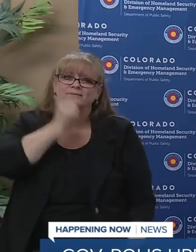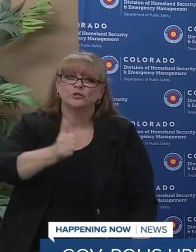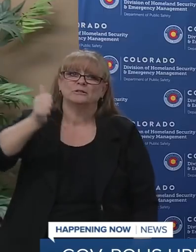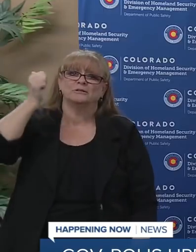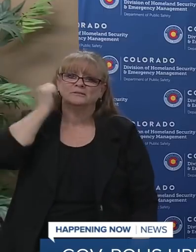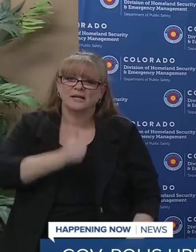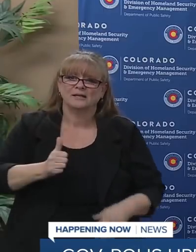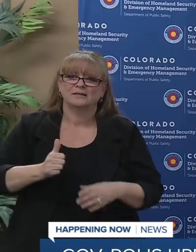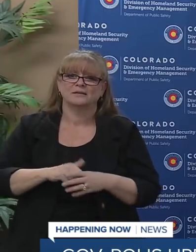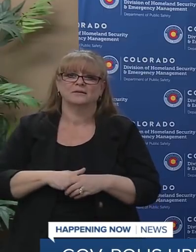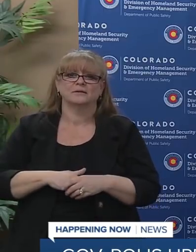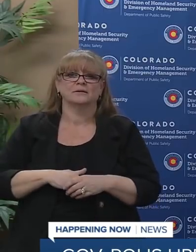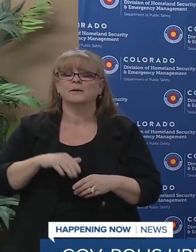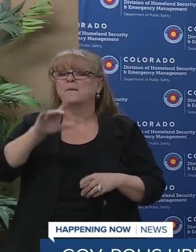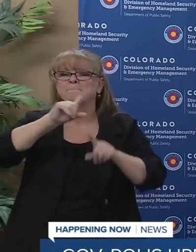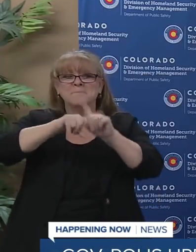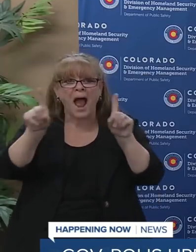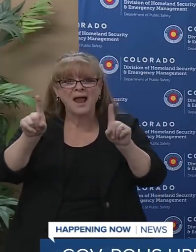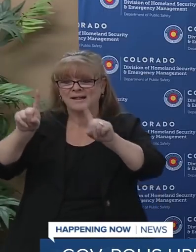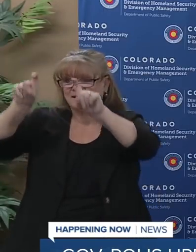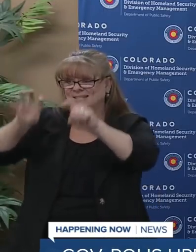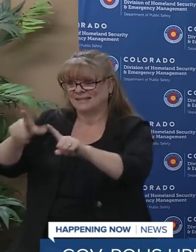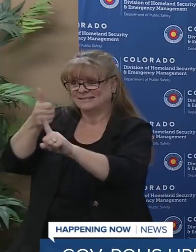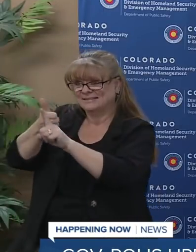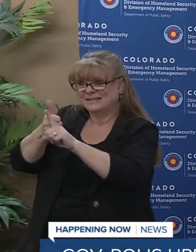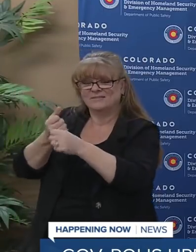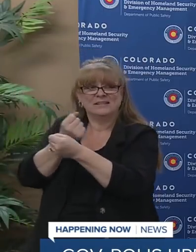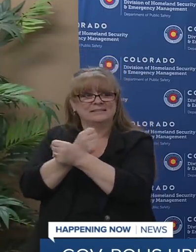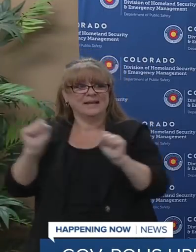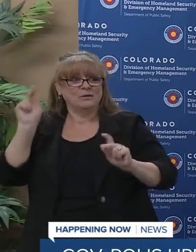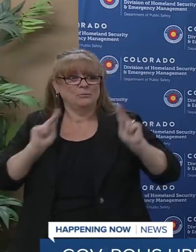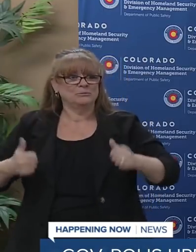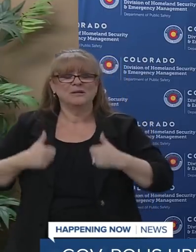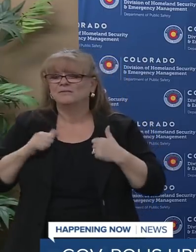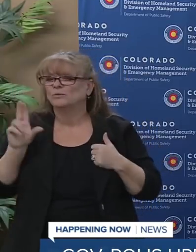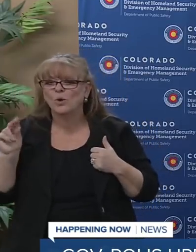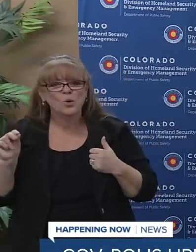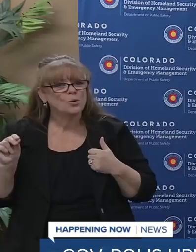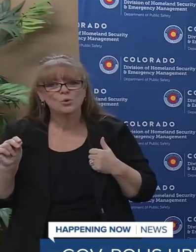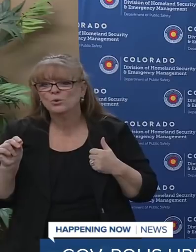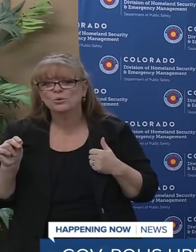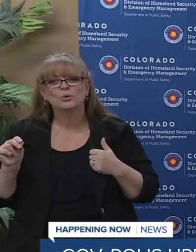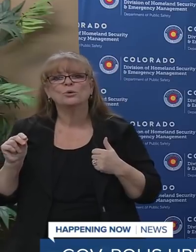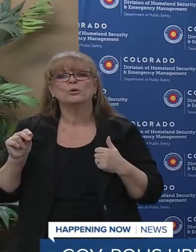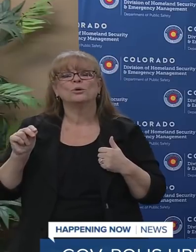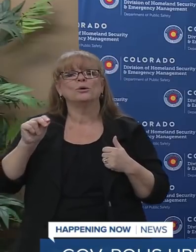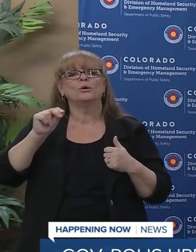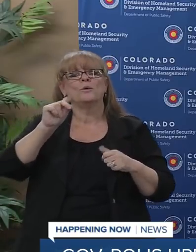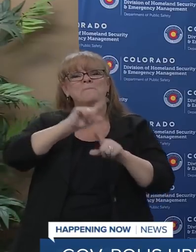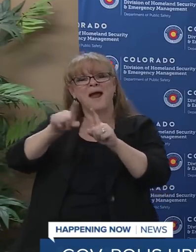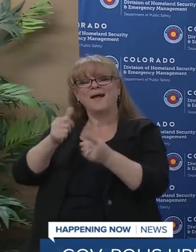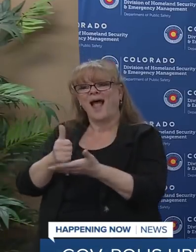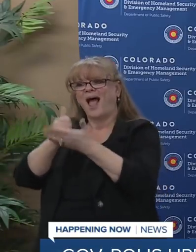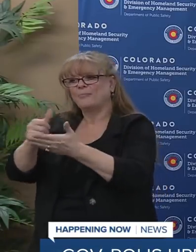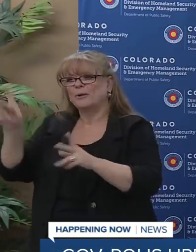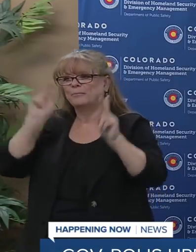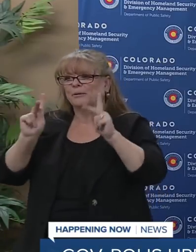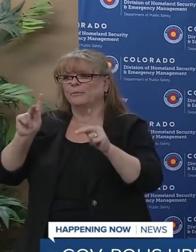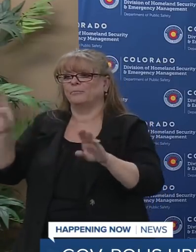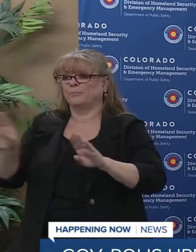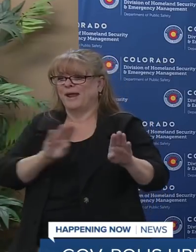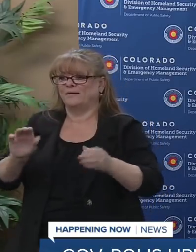the resultant change in somebody's behavior that changes that saves lives. And so that's what